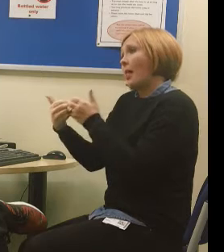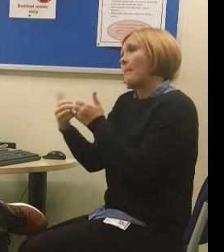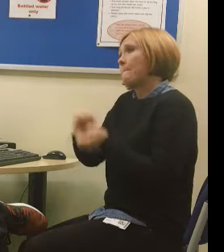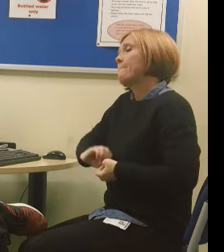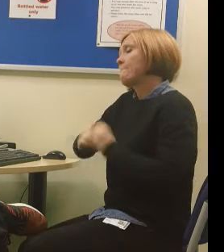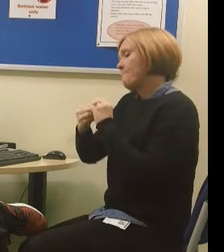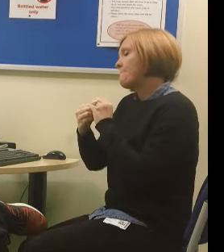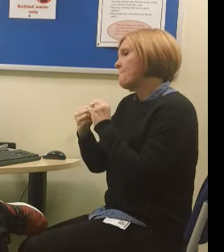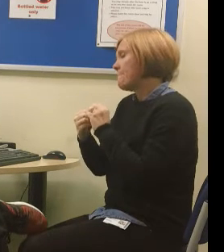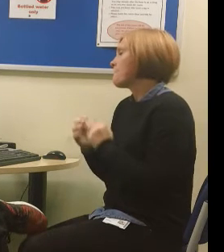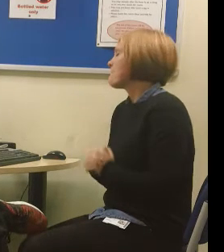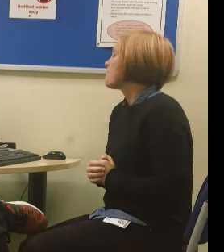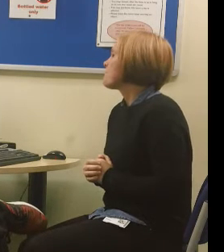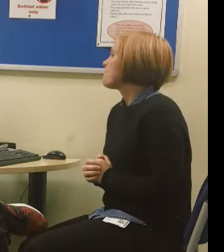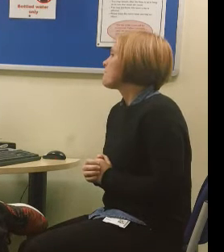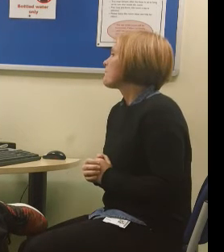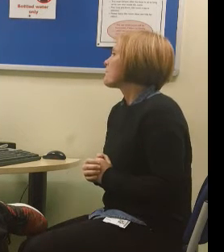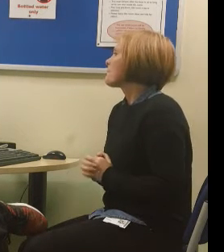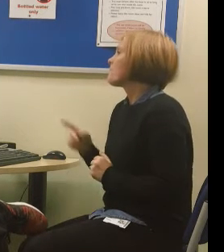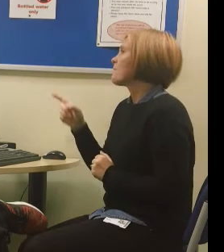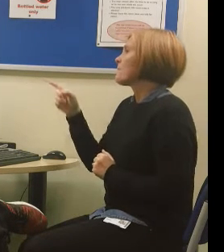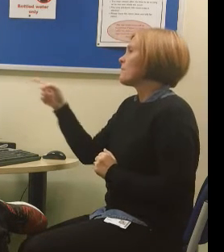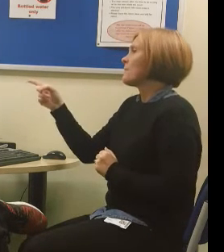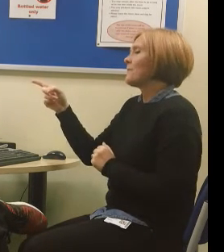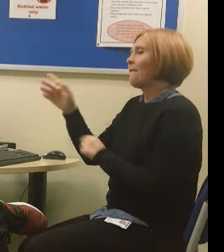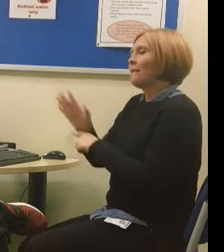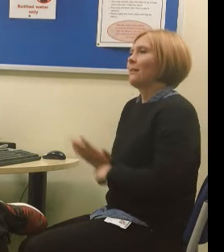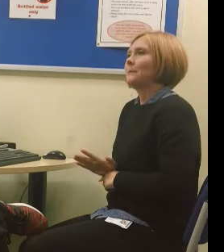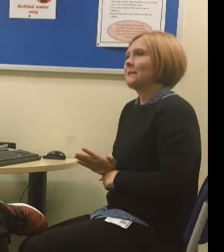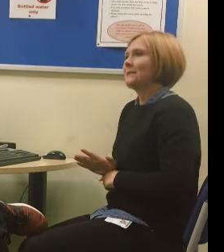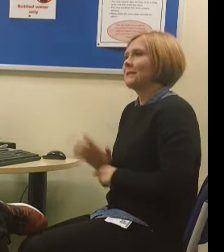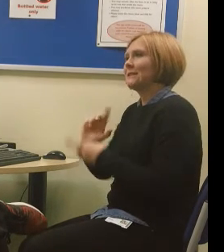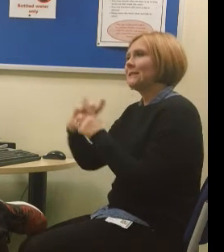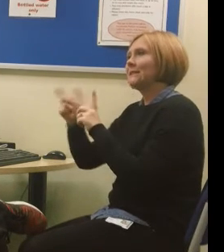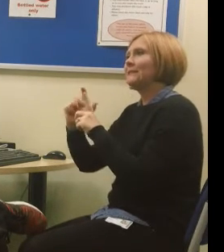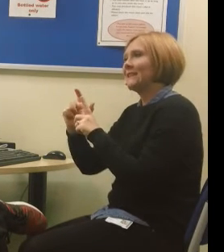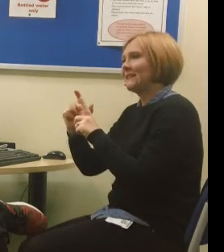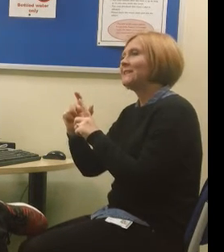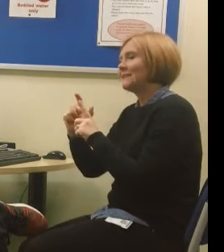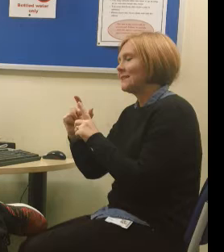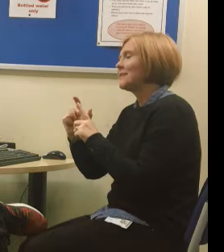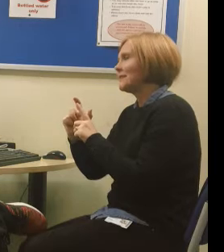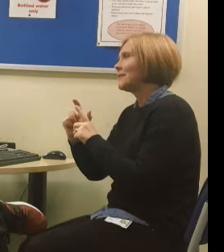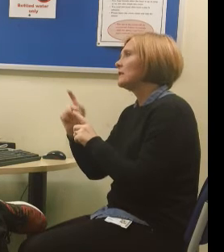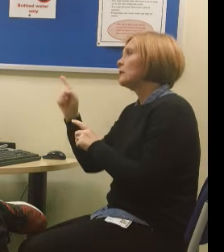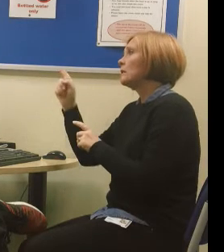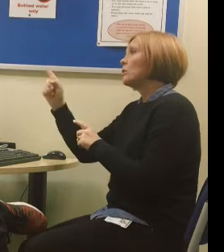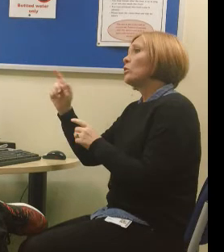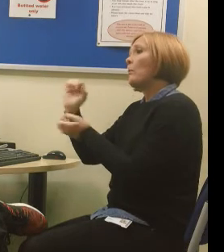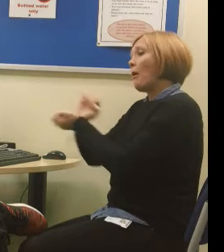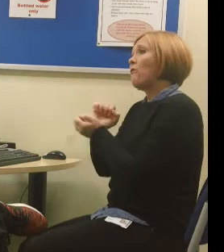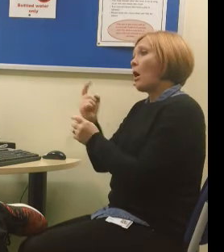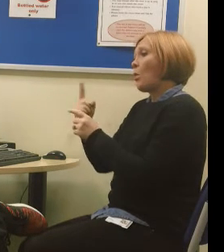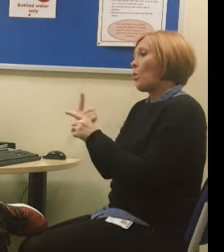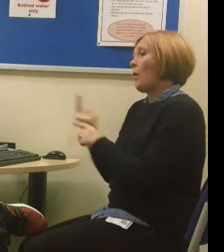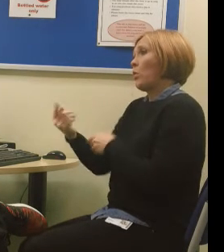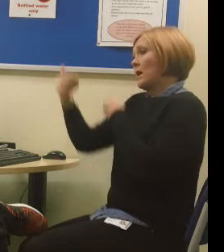for you to borrow. These can all be borrowed for 1 week, and you can only borrow 1 DVD at a time. We've also got a large selection of